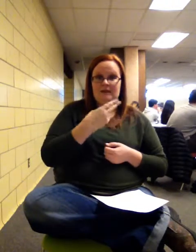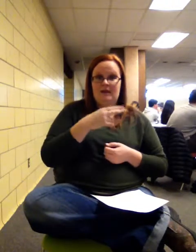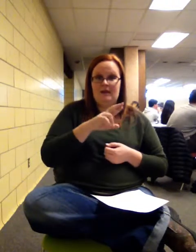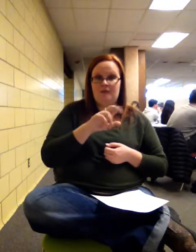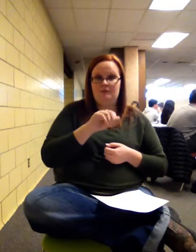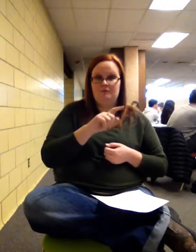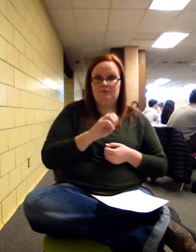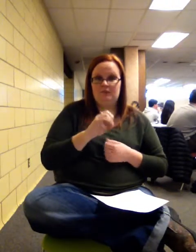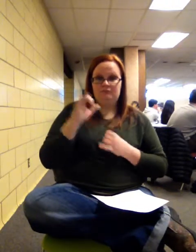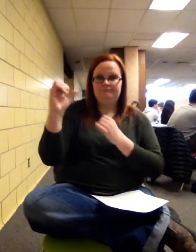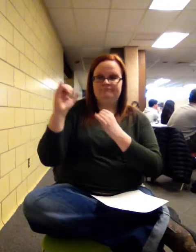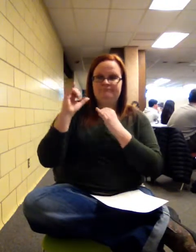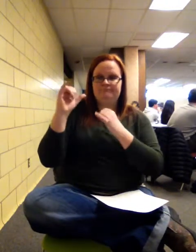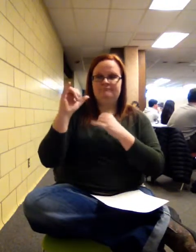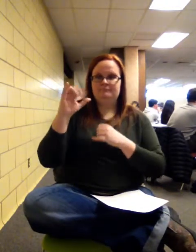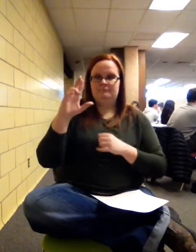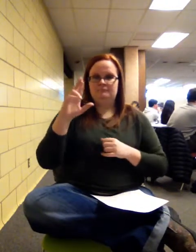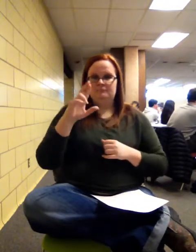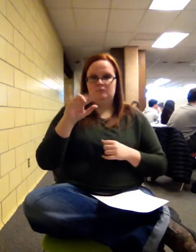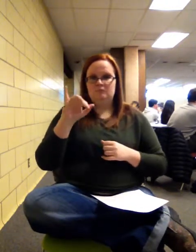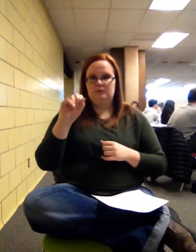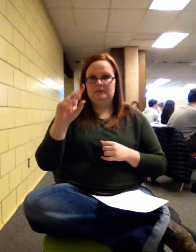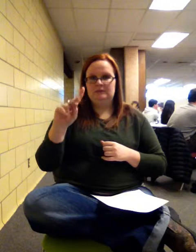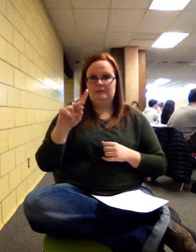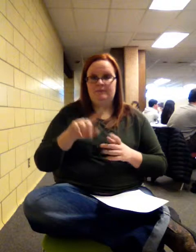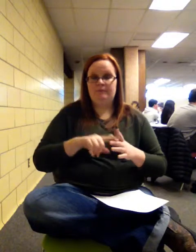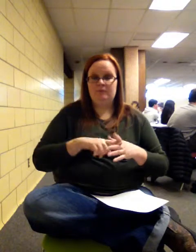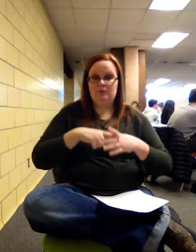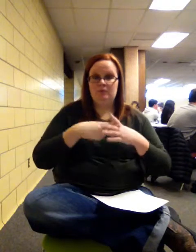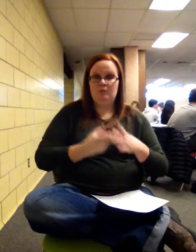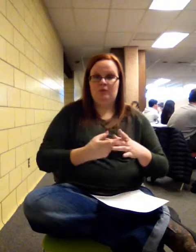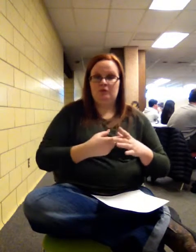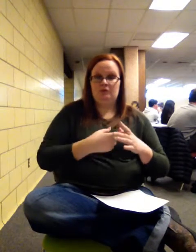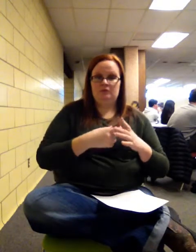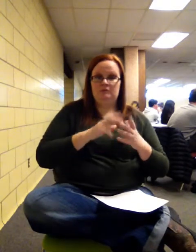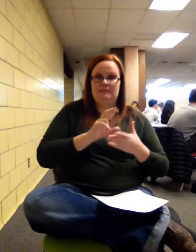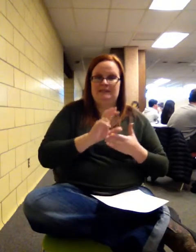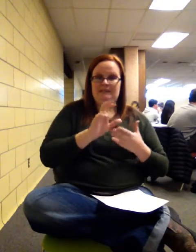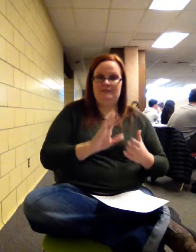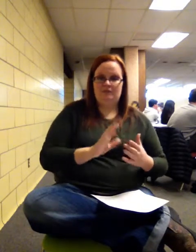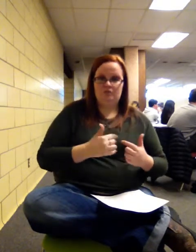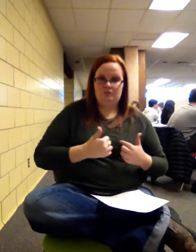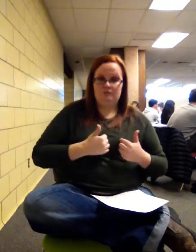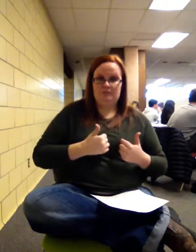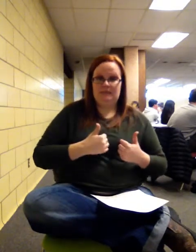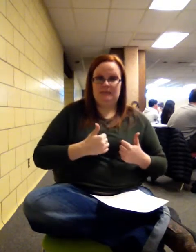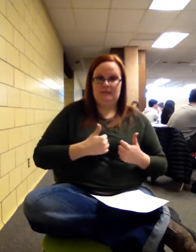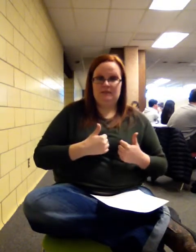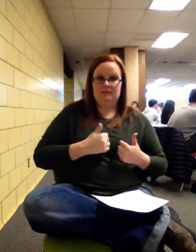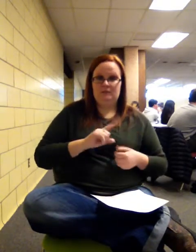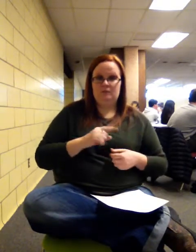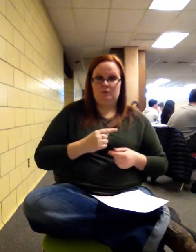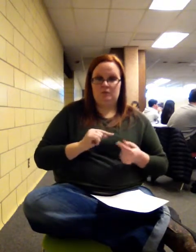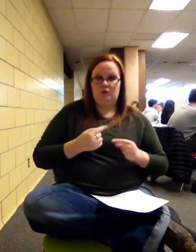the same risks. So the original investor, me, was only hurt when the interest rates